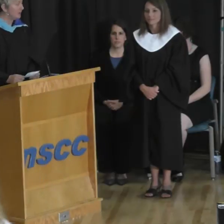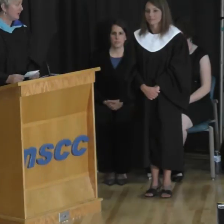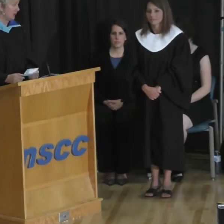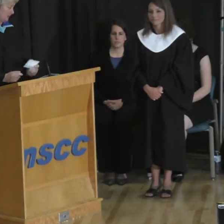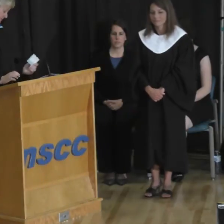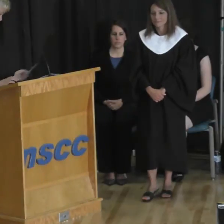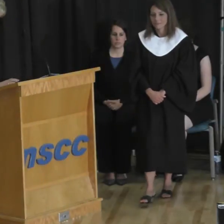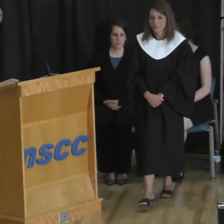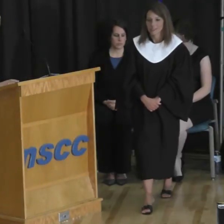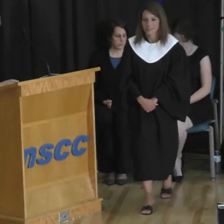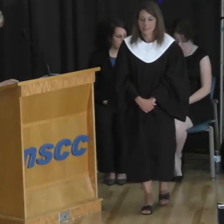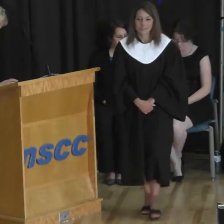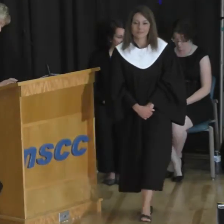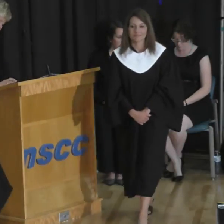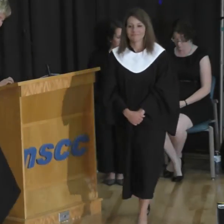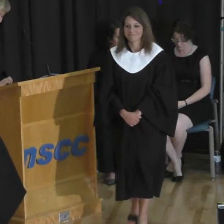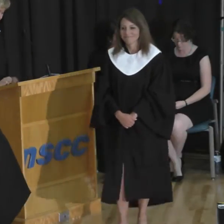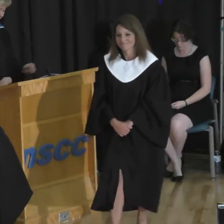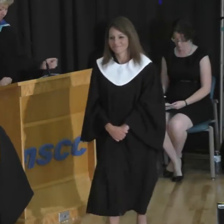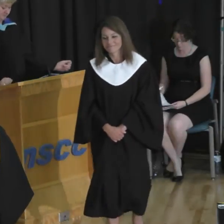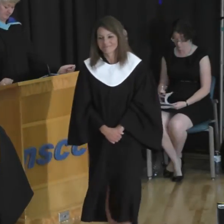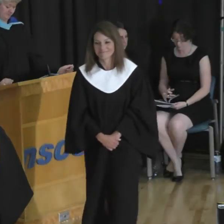Michelle Amiro.